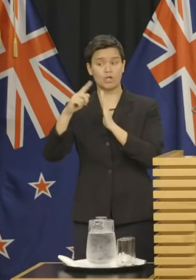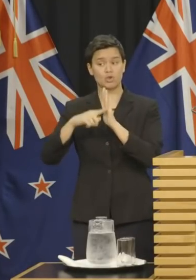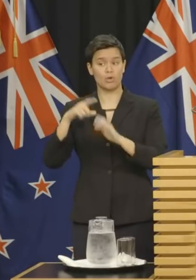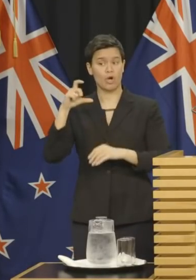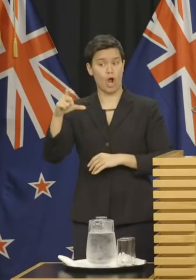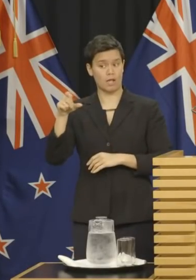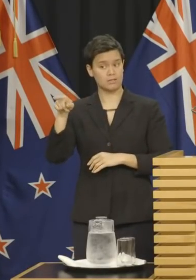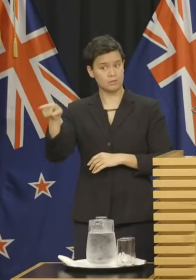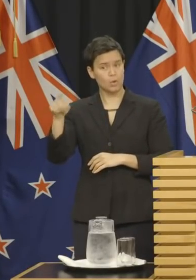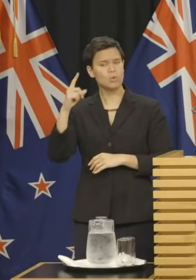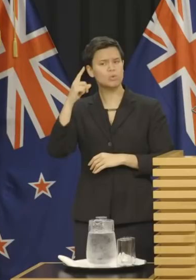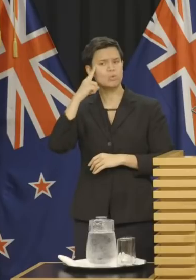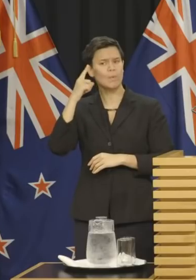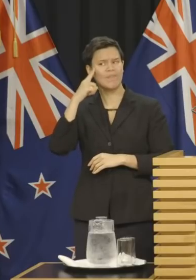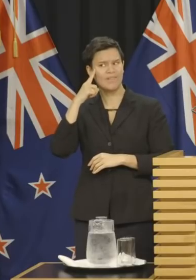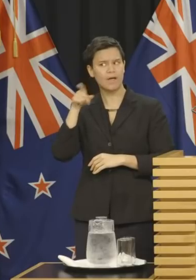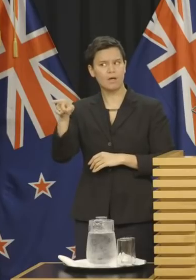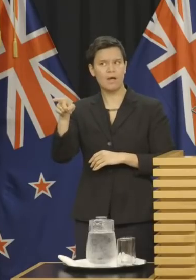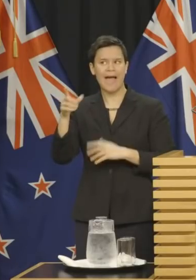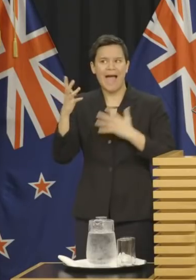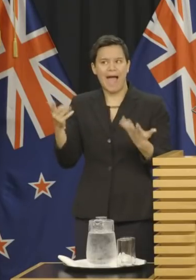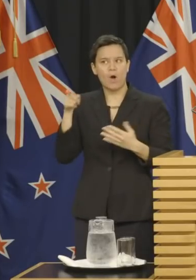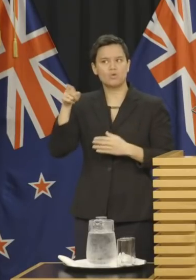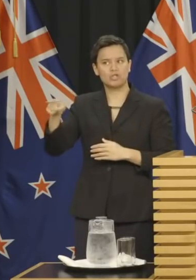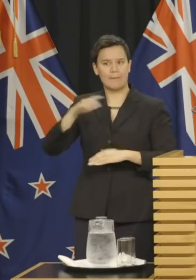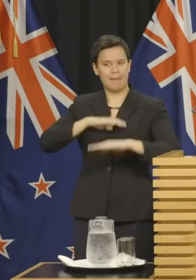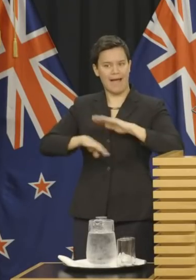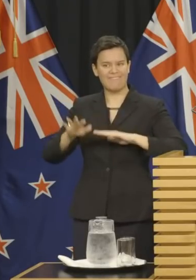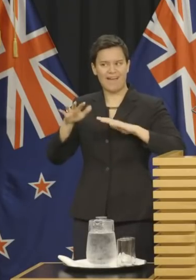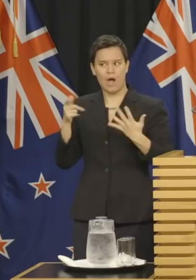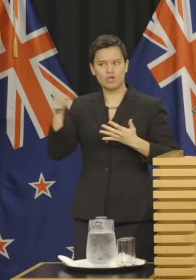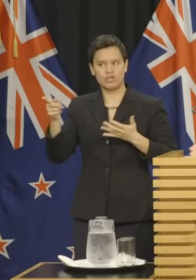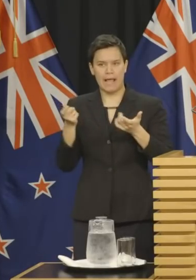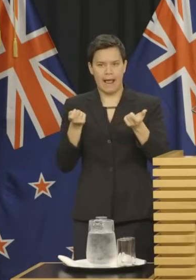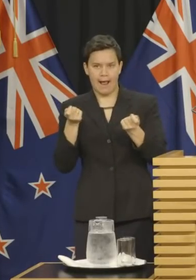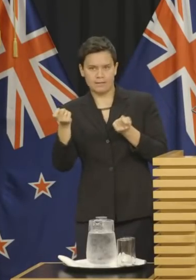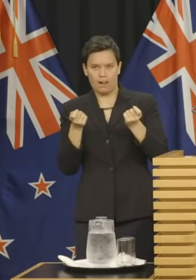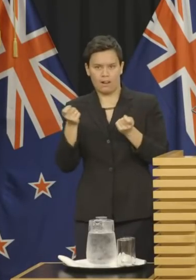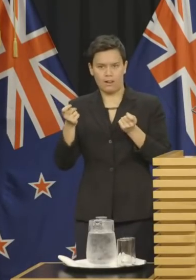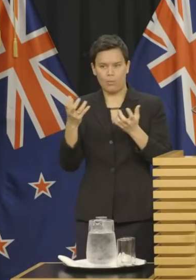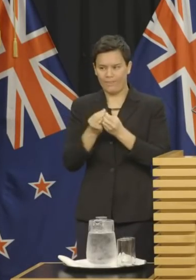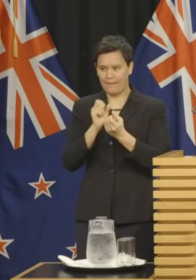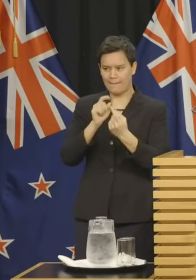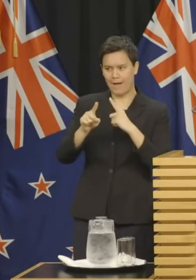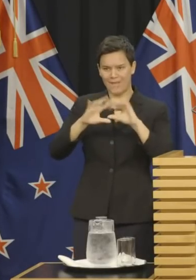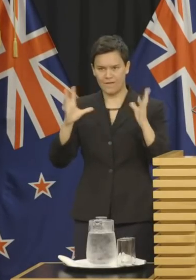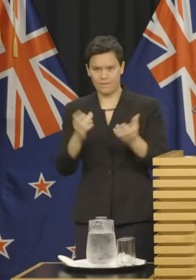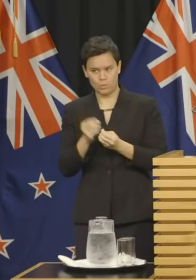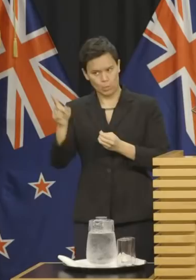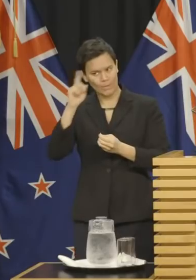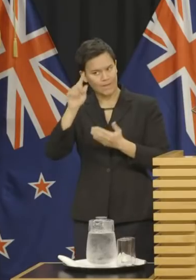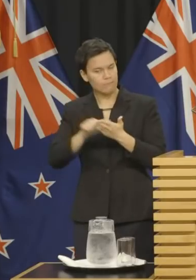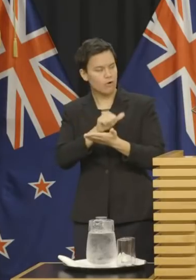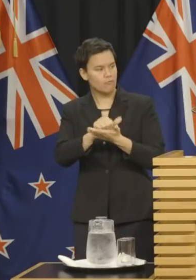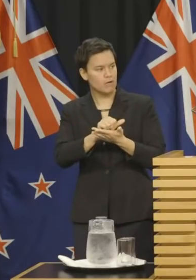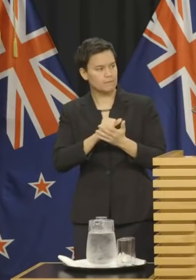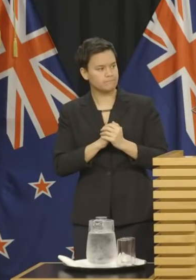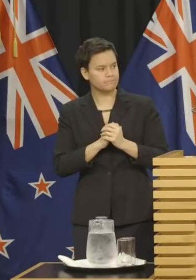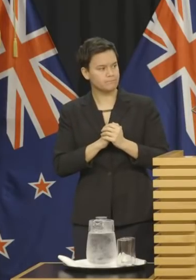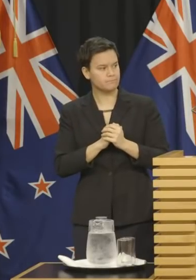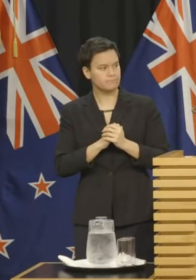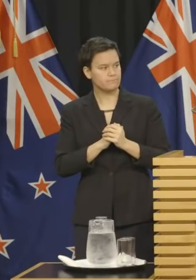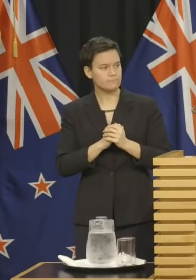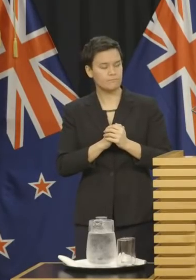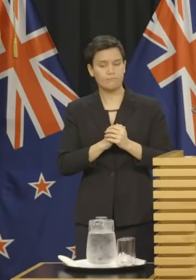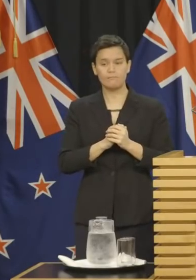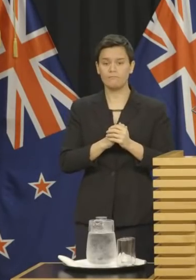was a degree of politics being played in the way that this information has been presented to you? My view is that we each have our own ability